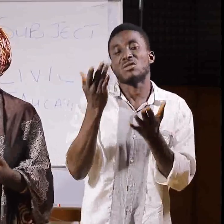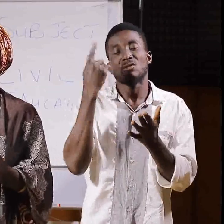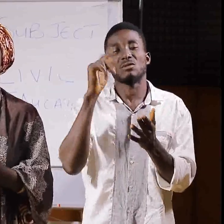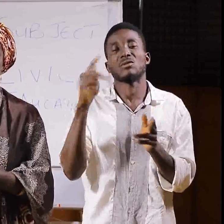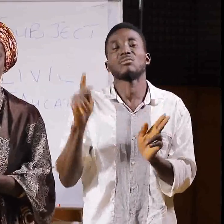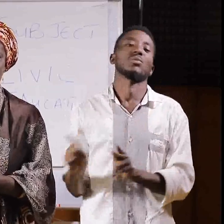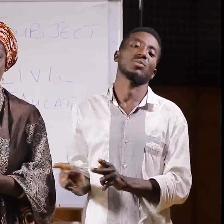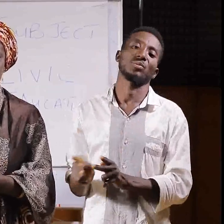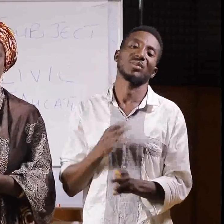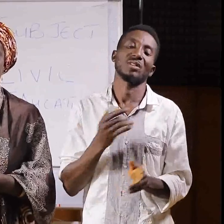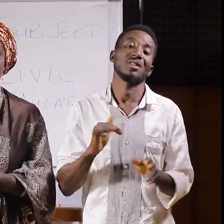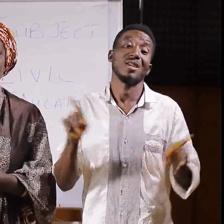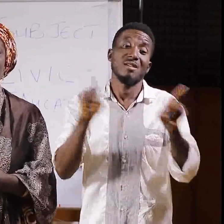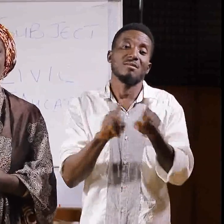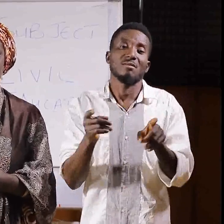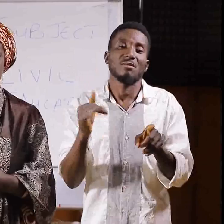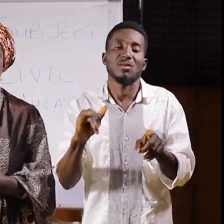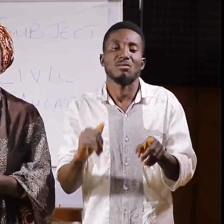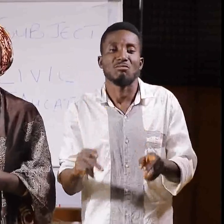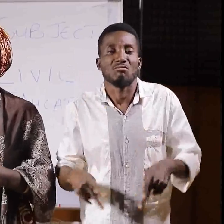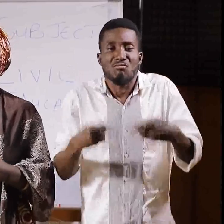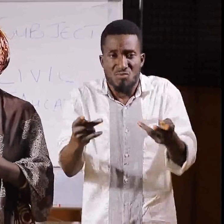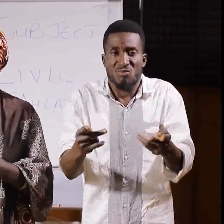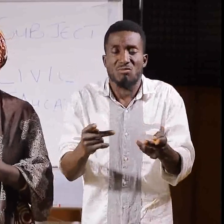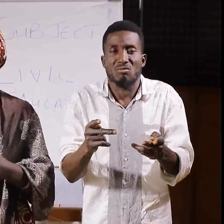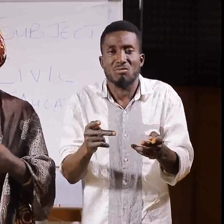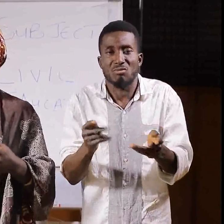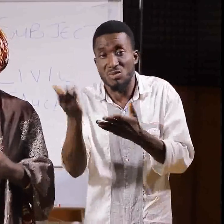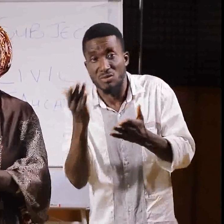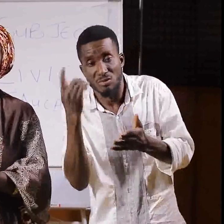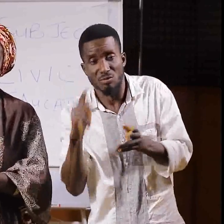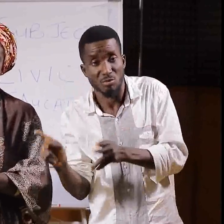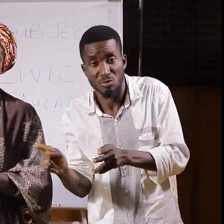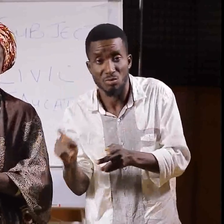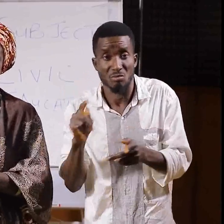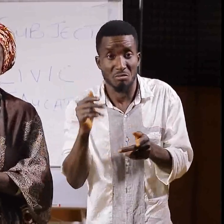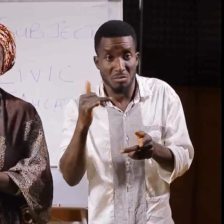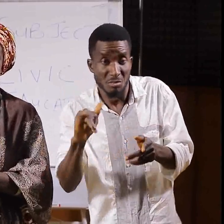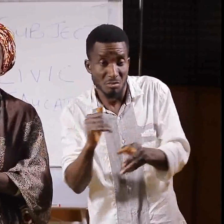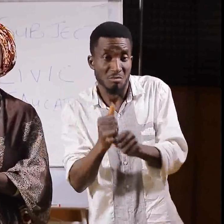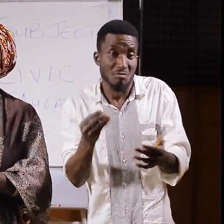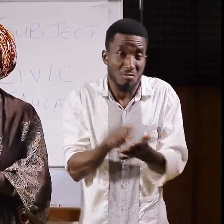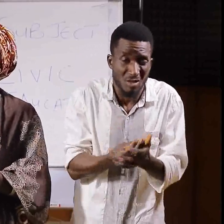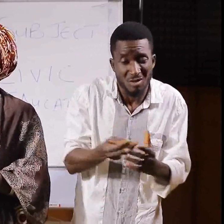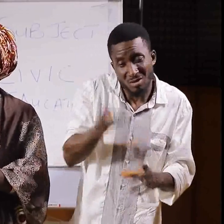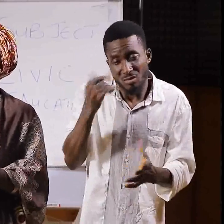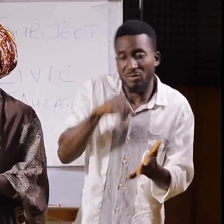they provide services to the people, they in turn make money out of it.